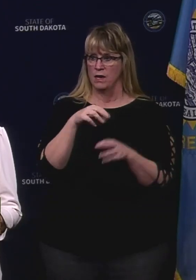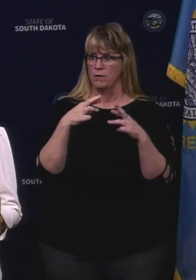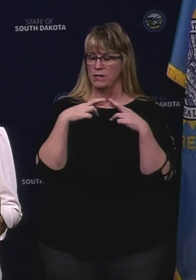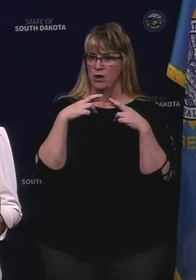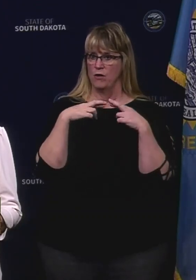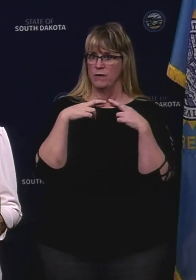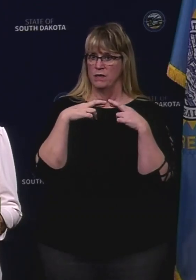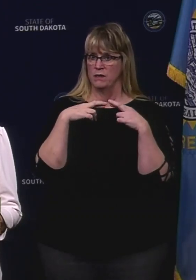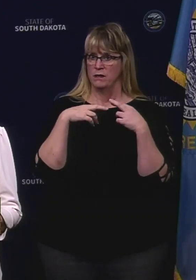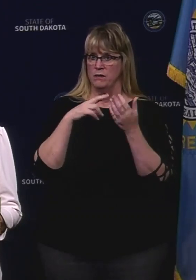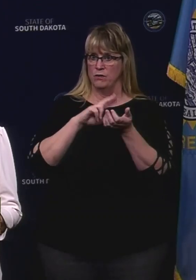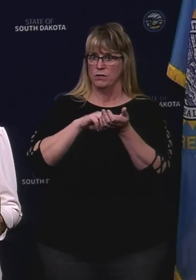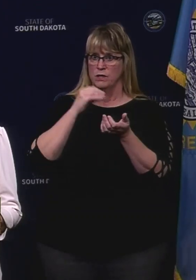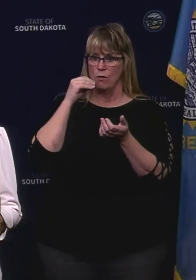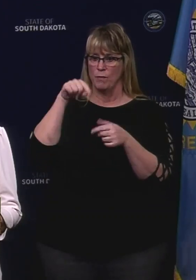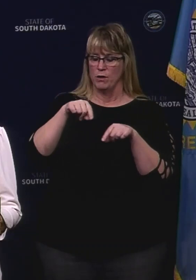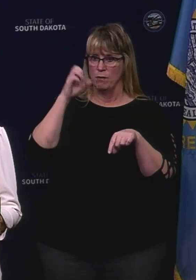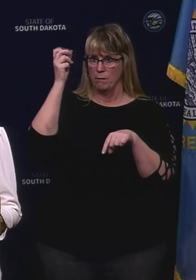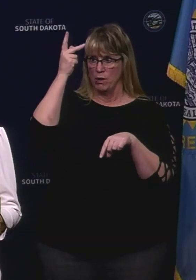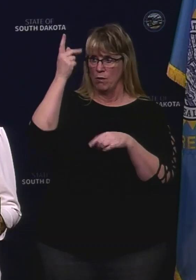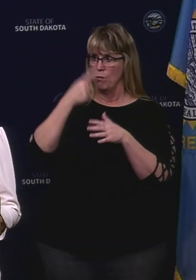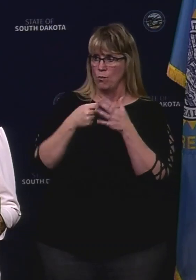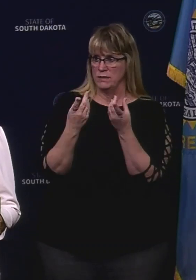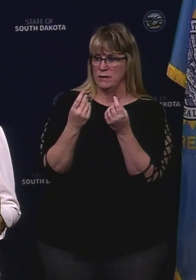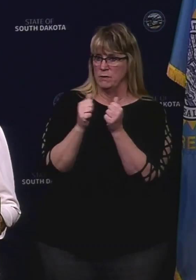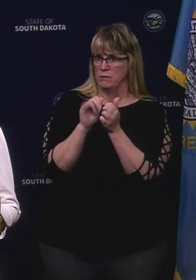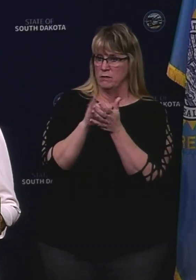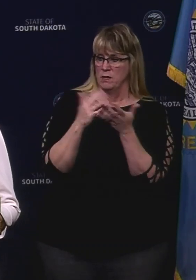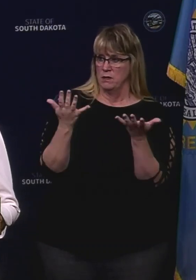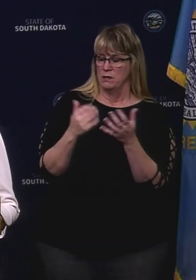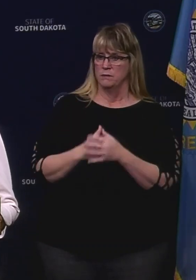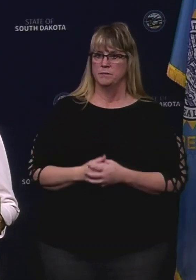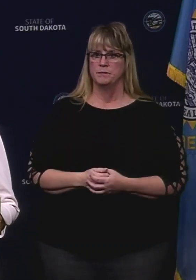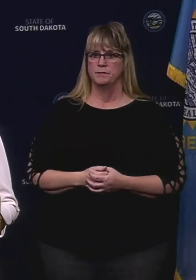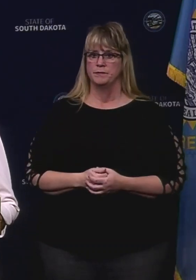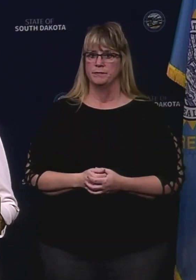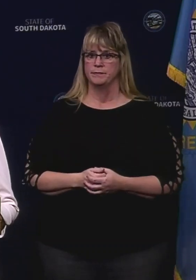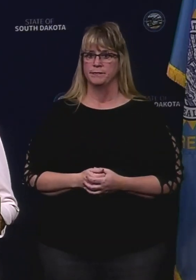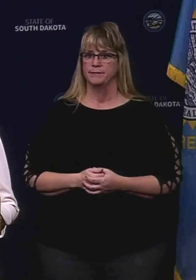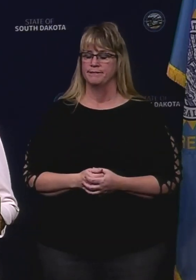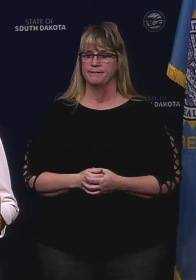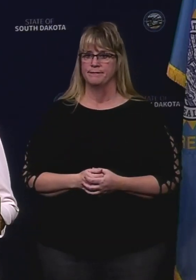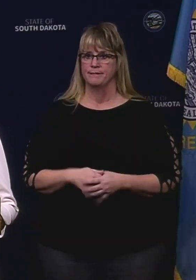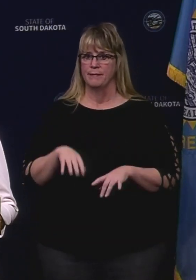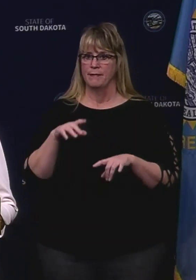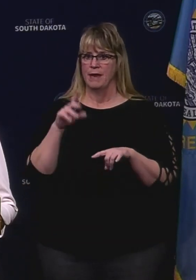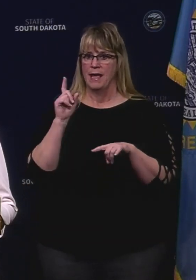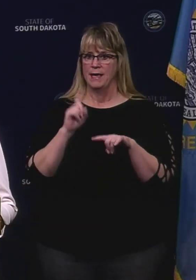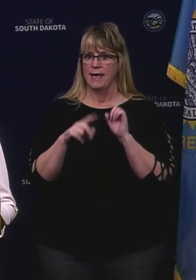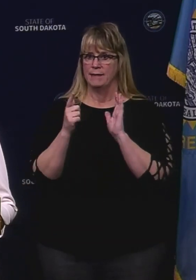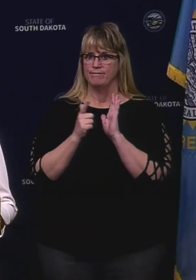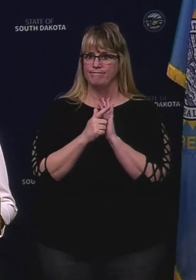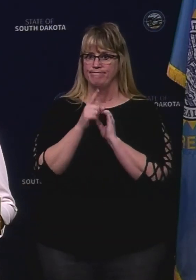center in Pierre, and what steps are being taken? I am not able to confirm a case